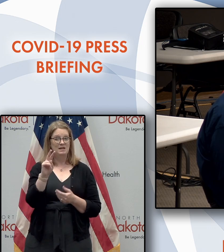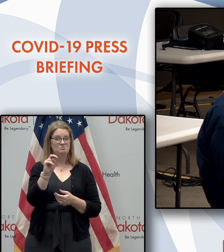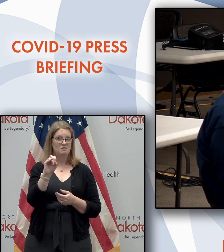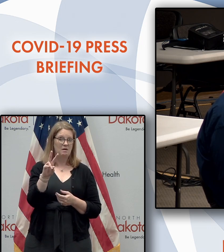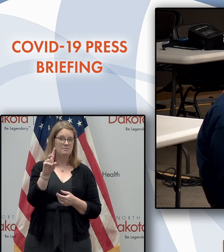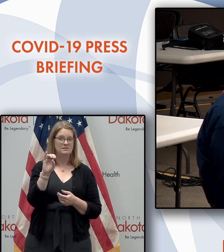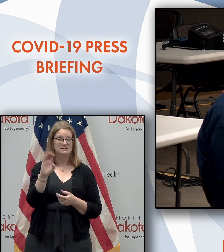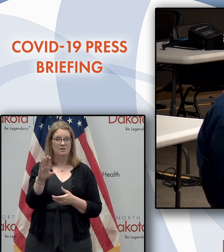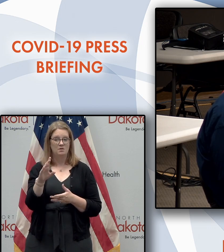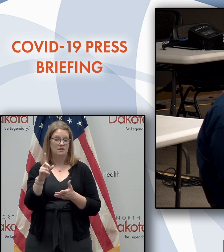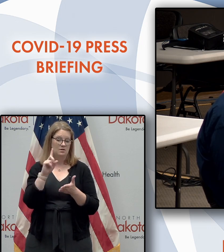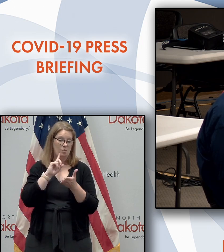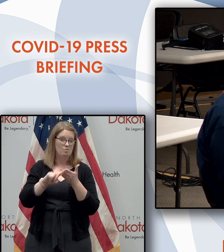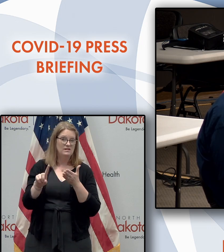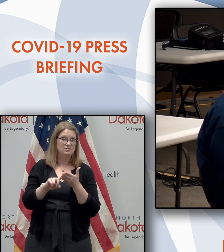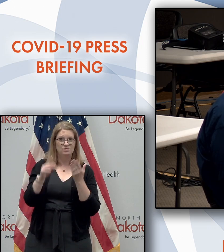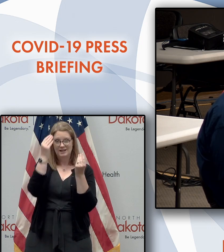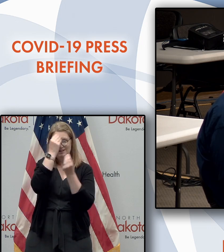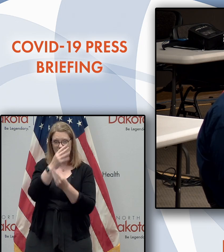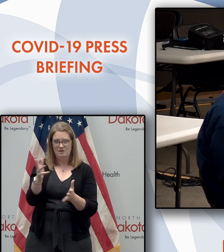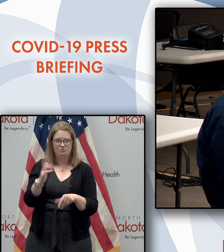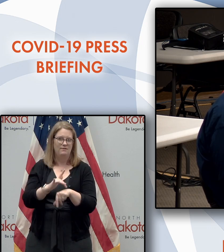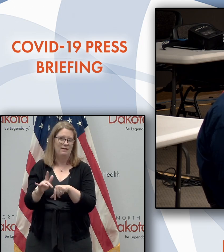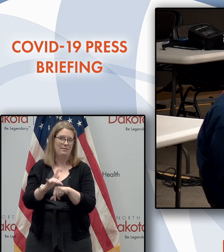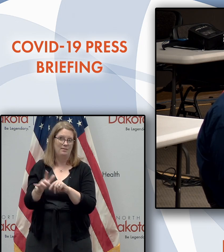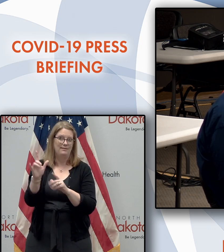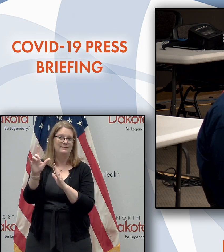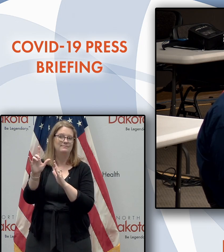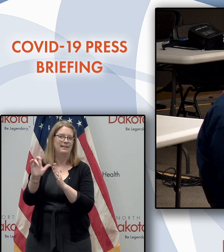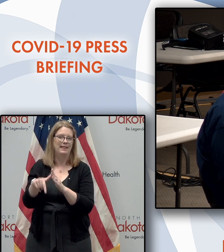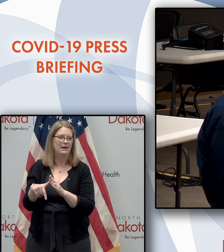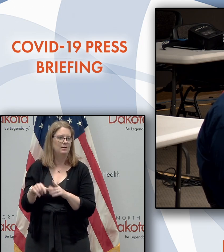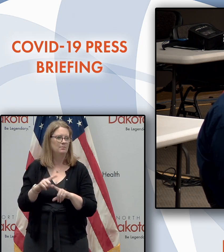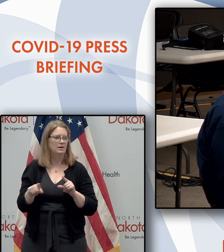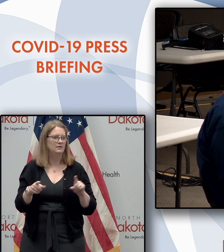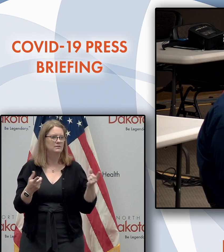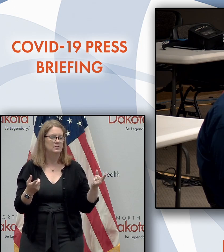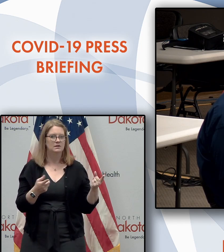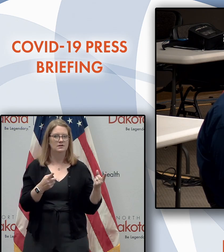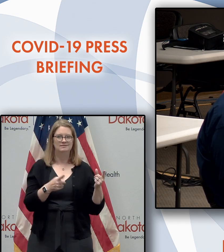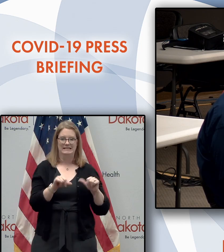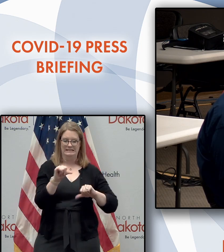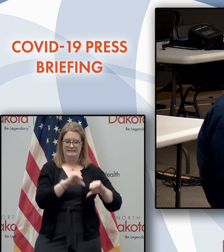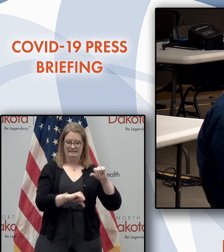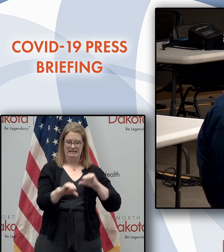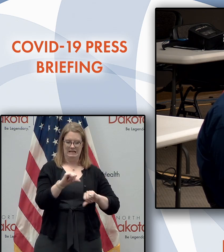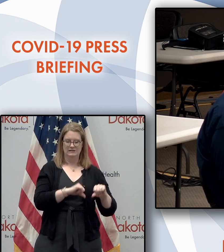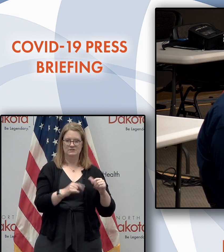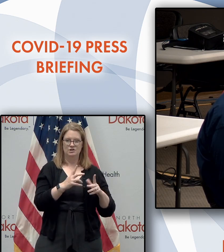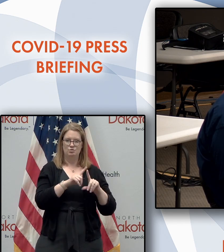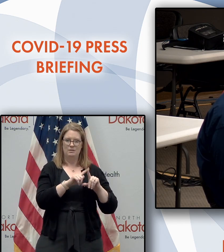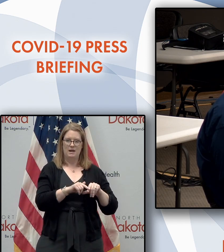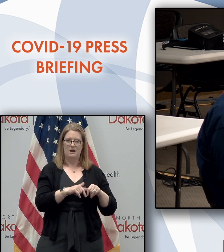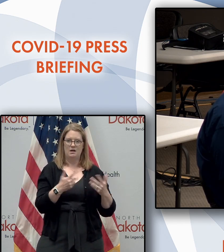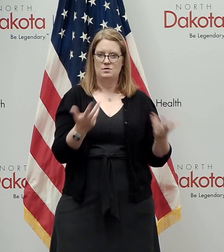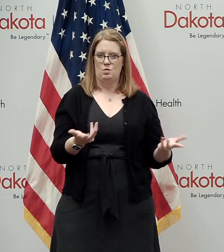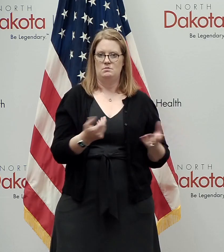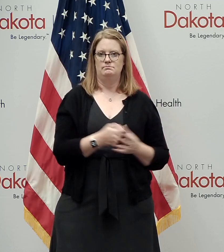December. So the question to you, Governor, is where's the beef? Where's the science that you're relying